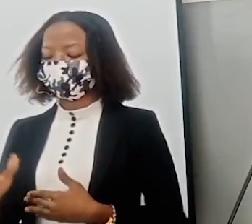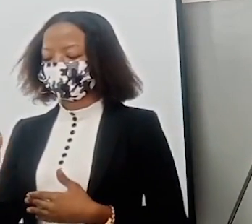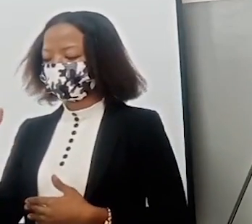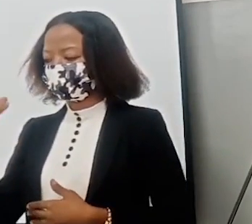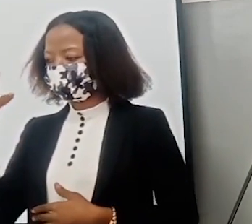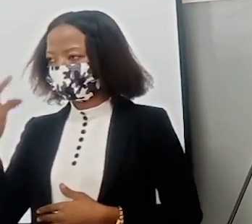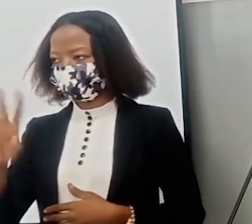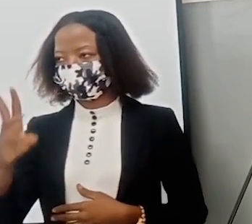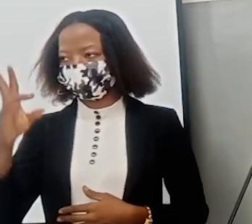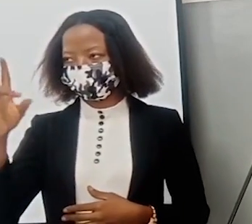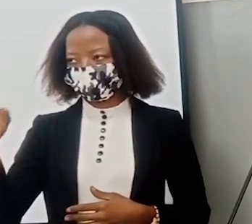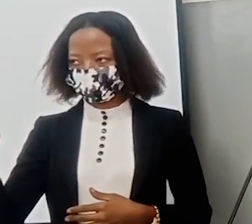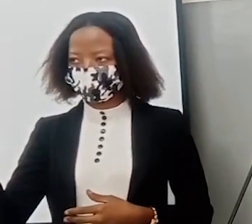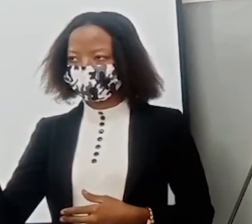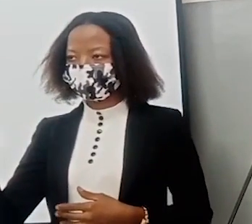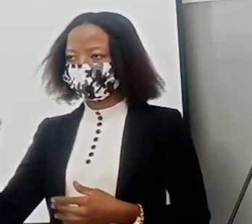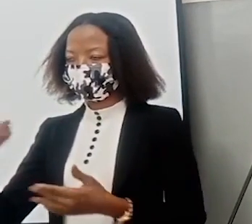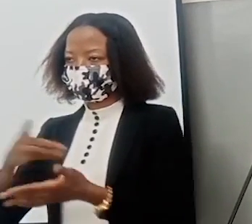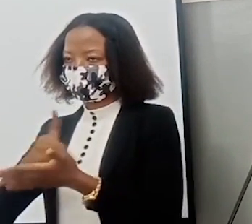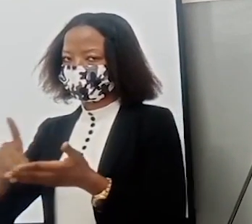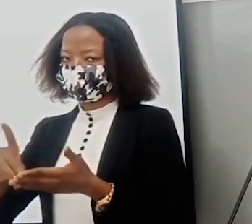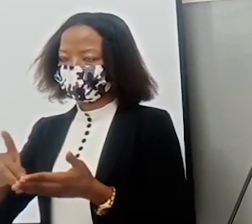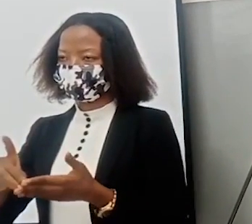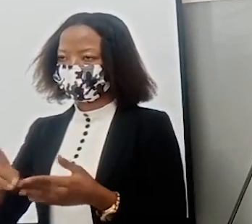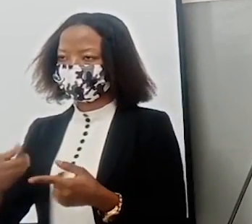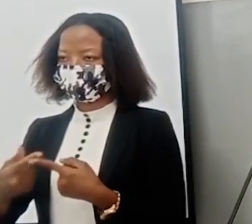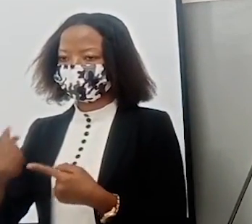week of the outbreak in Sierra Leone.